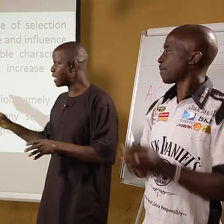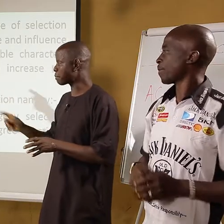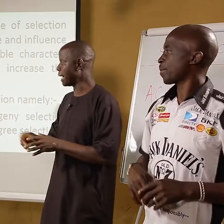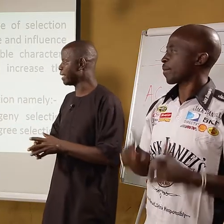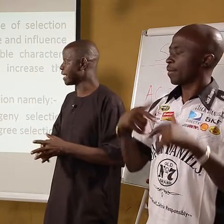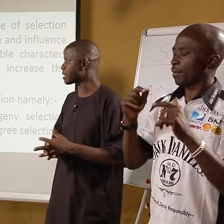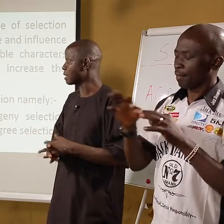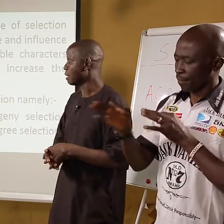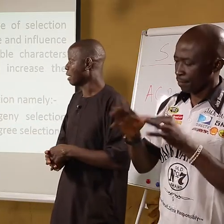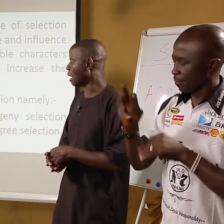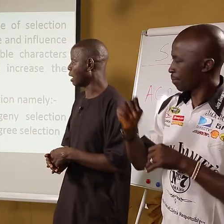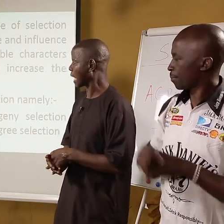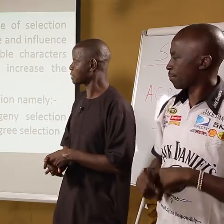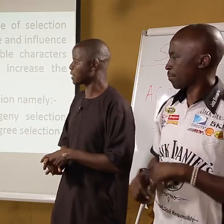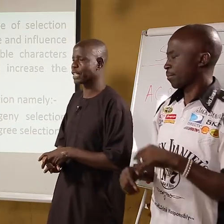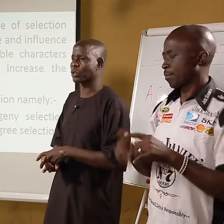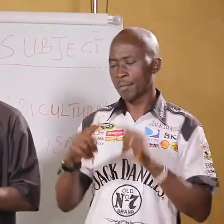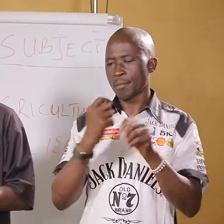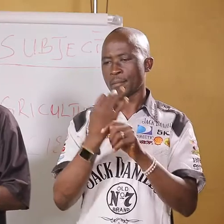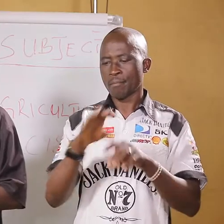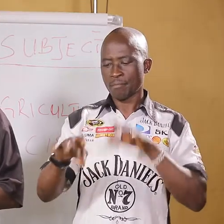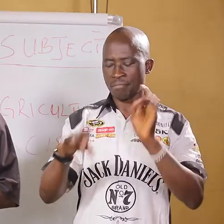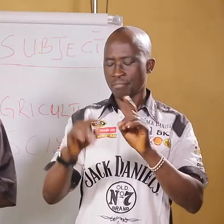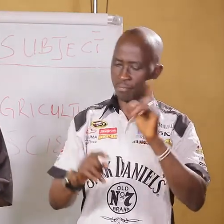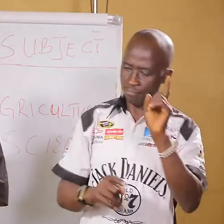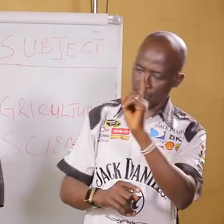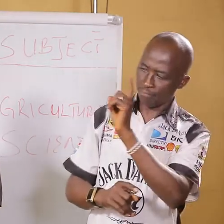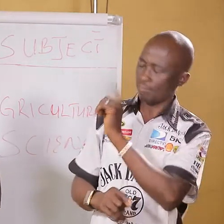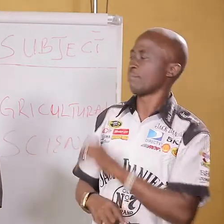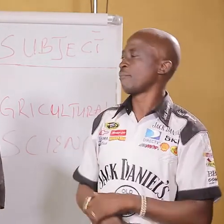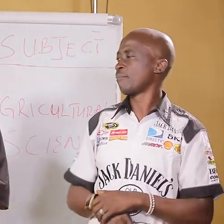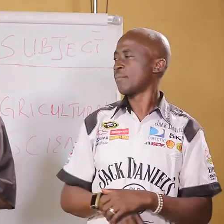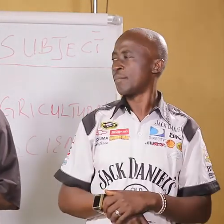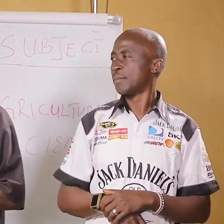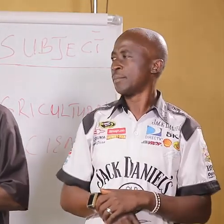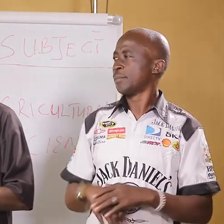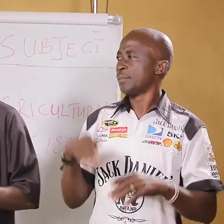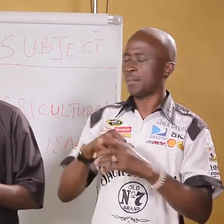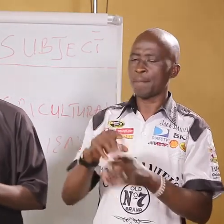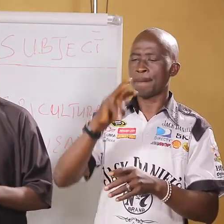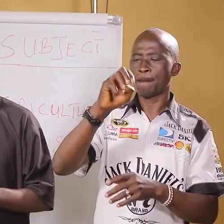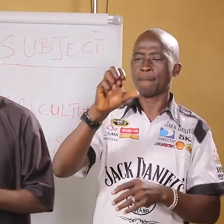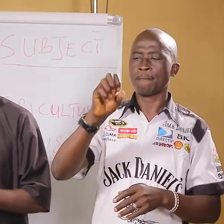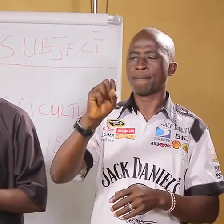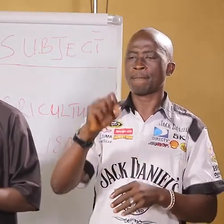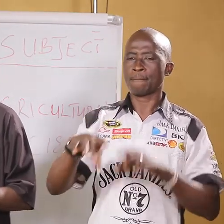Let us explain these types of selection one after the other. In mass selection,